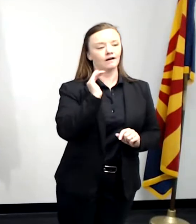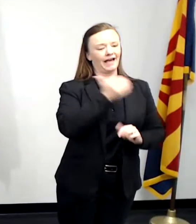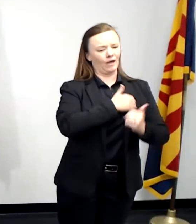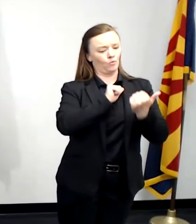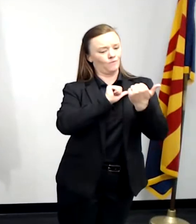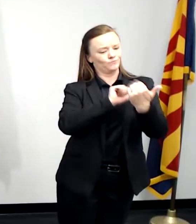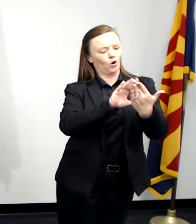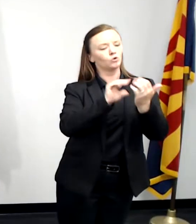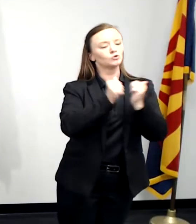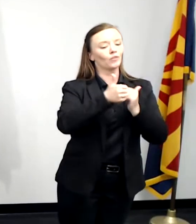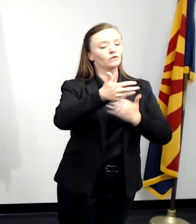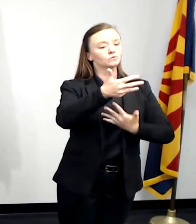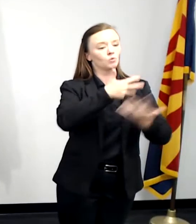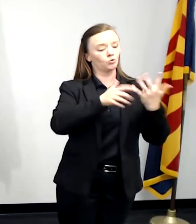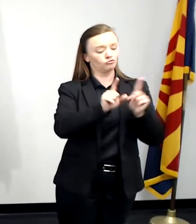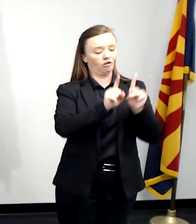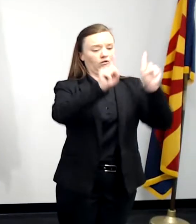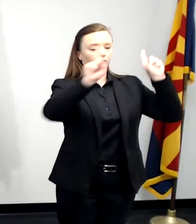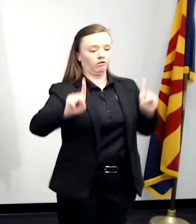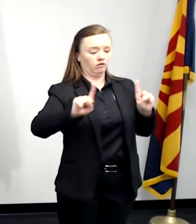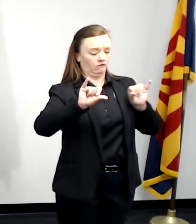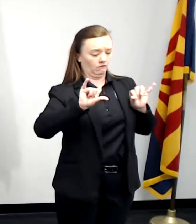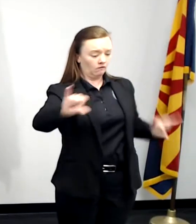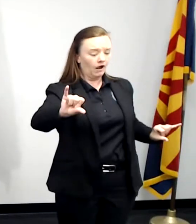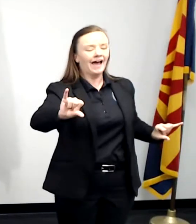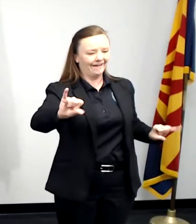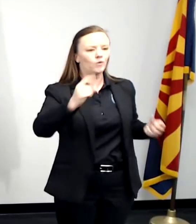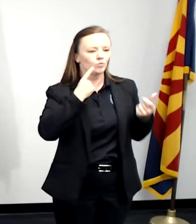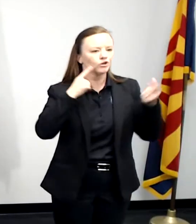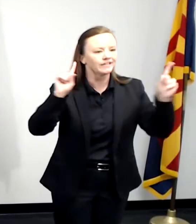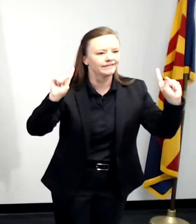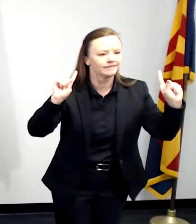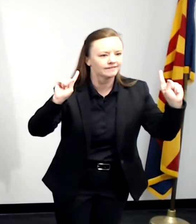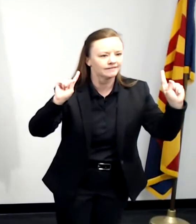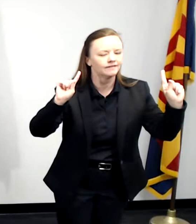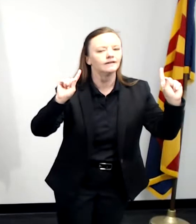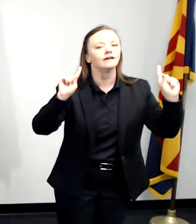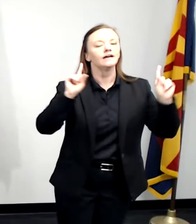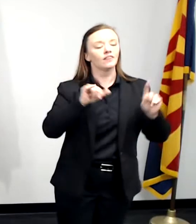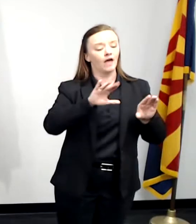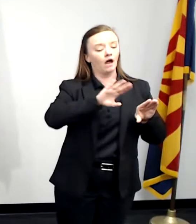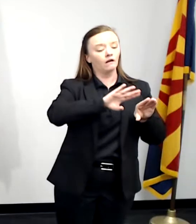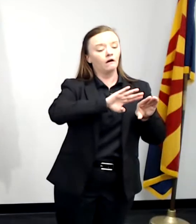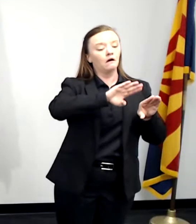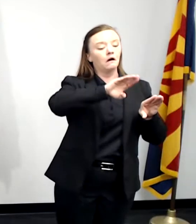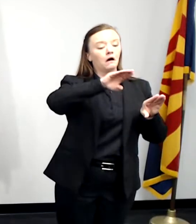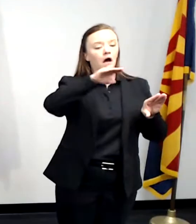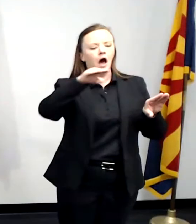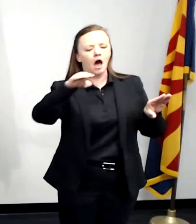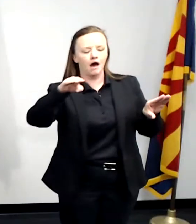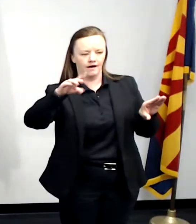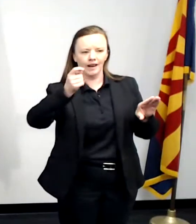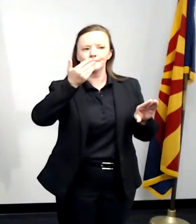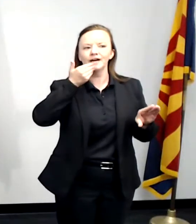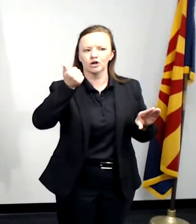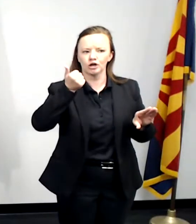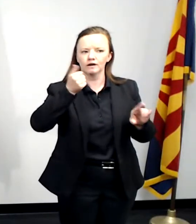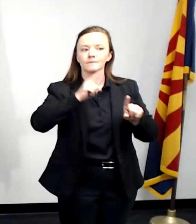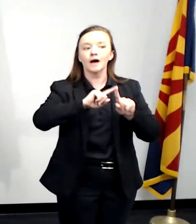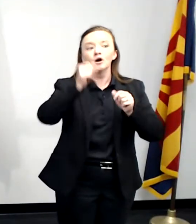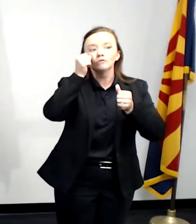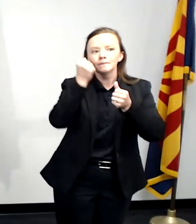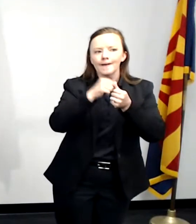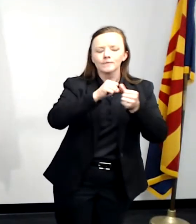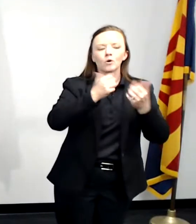with social distancing seems to be working because we're already starting to see that slope flatten out. But if you look at that